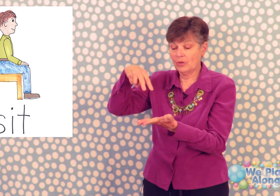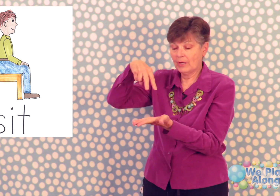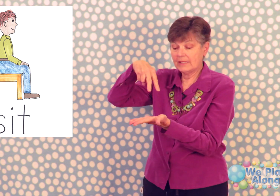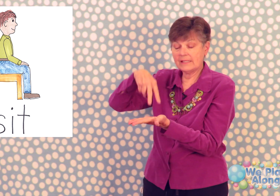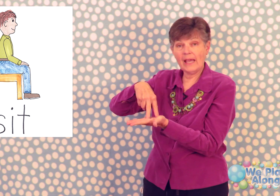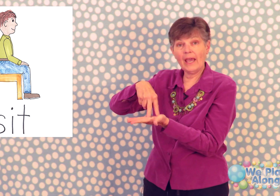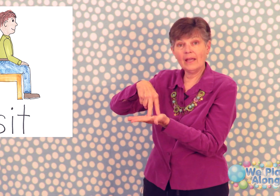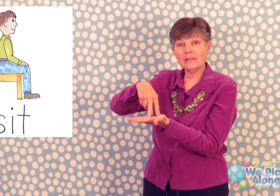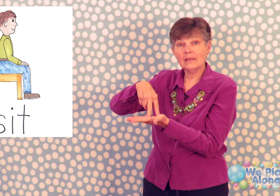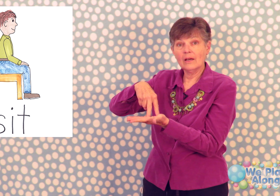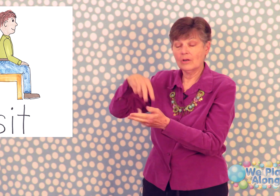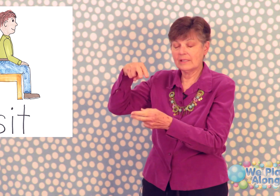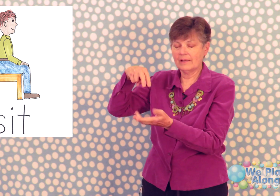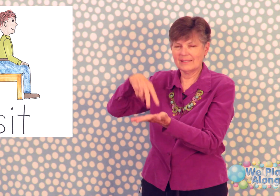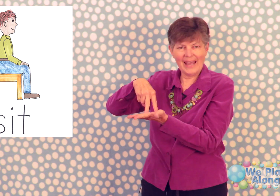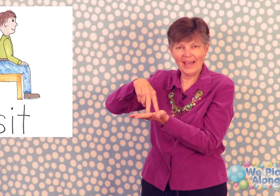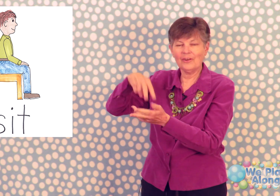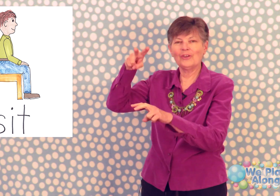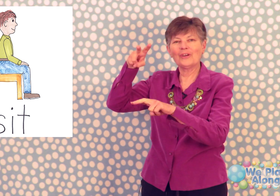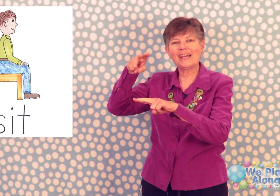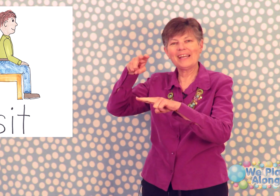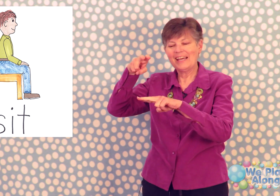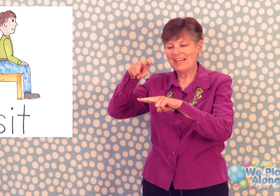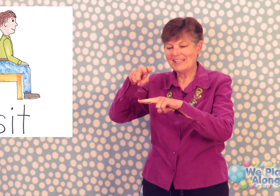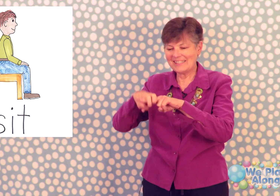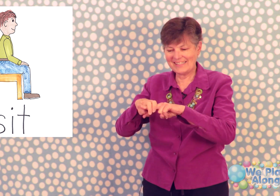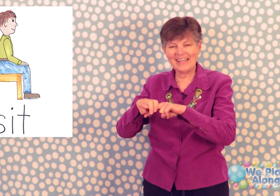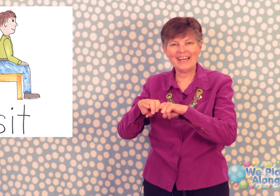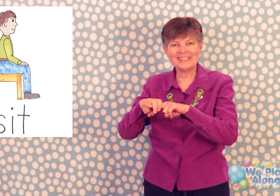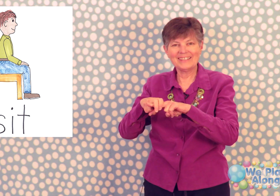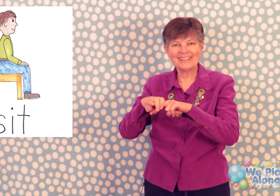you can stand or you can sit.